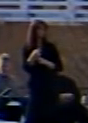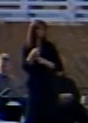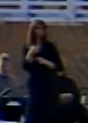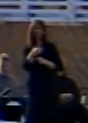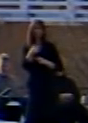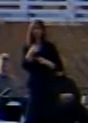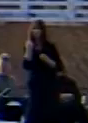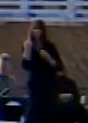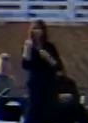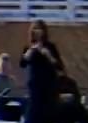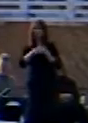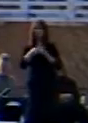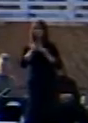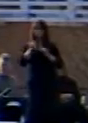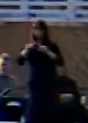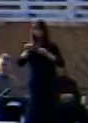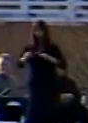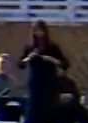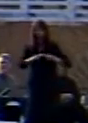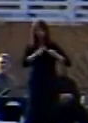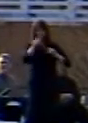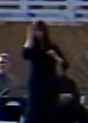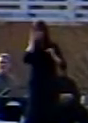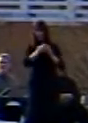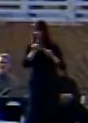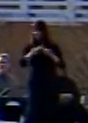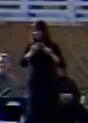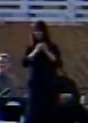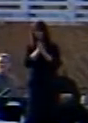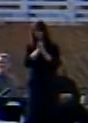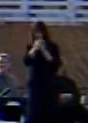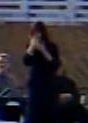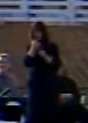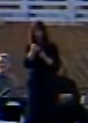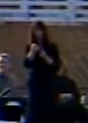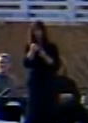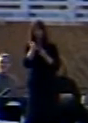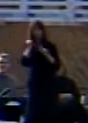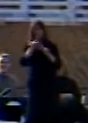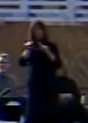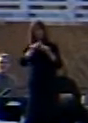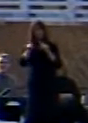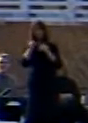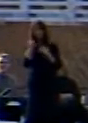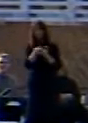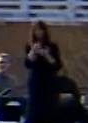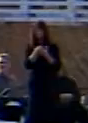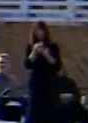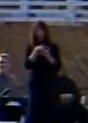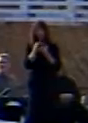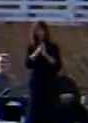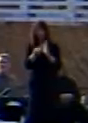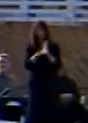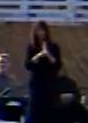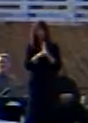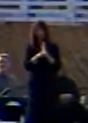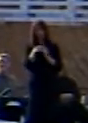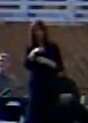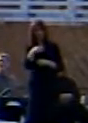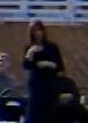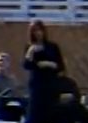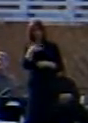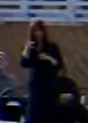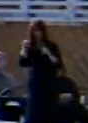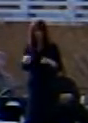and has friends of different faiths, interests, and economic backgrounds. She believes